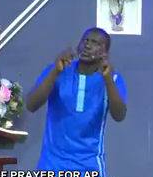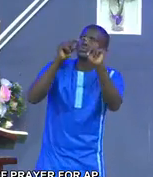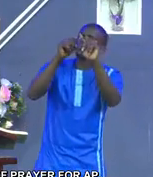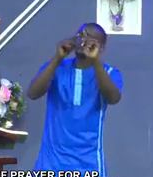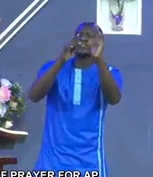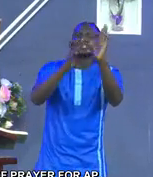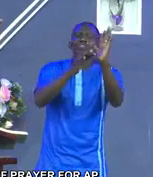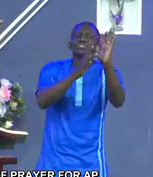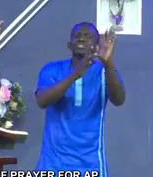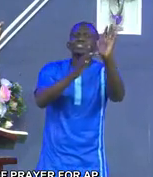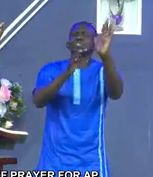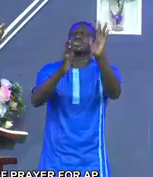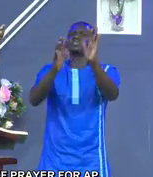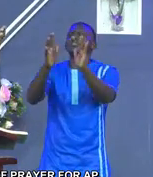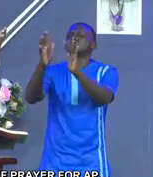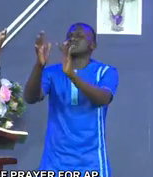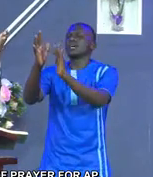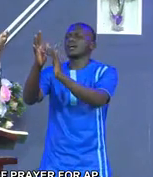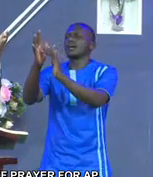look to